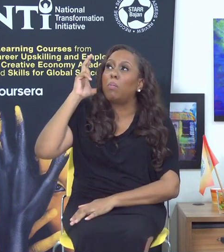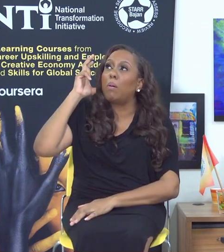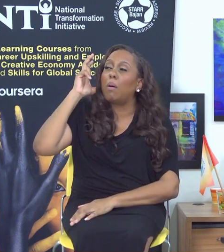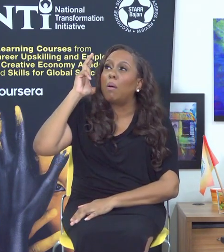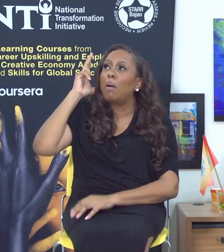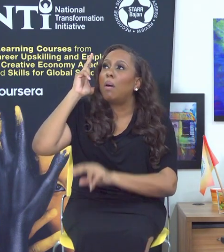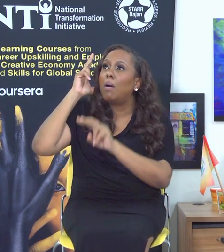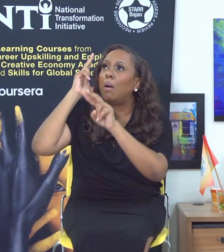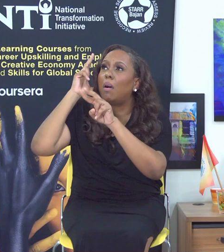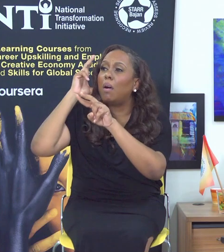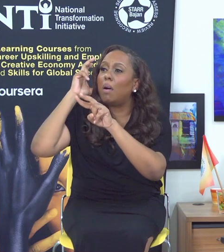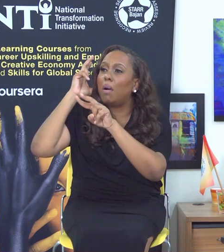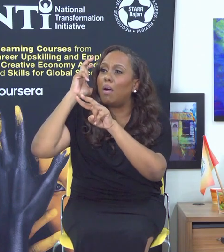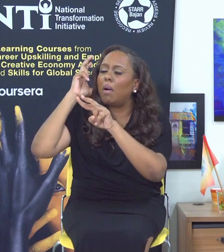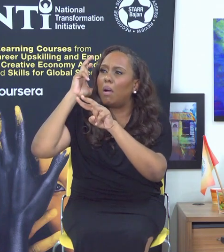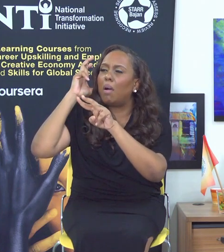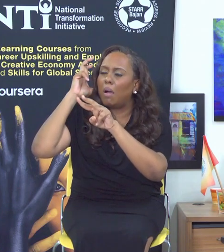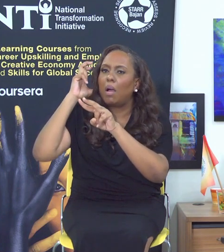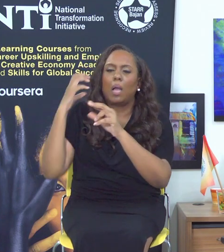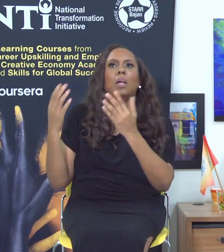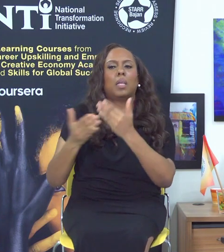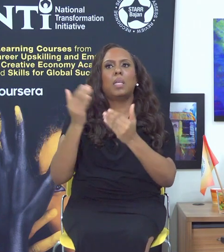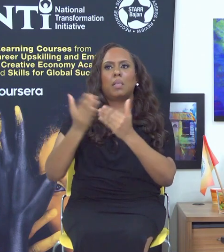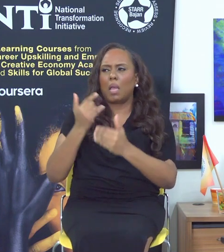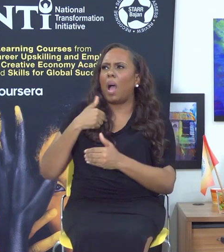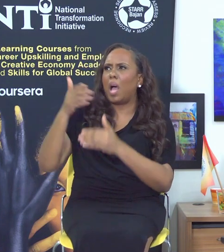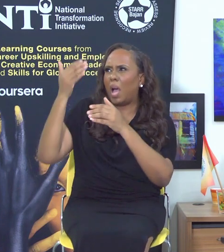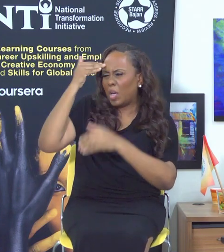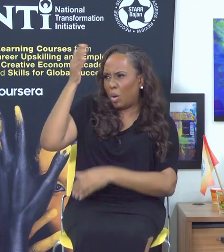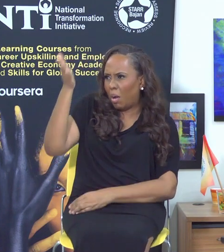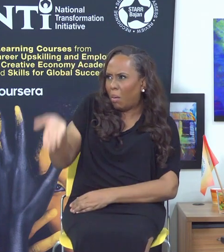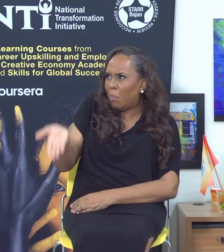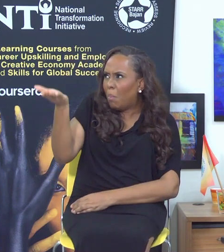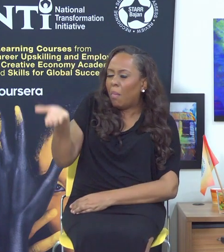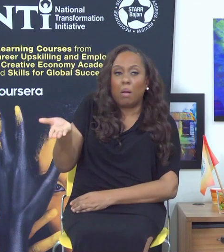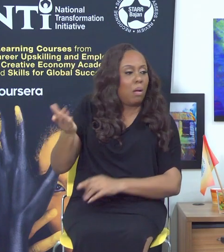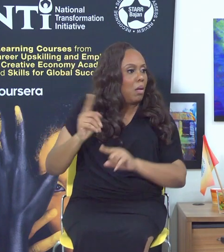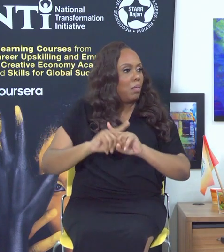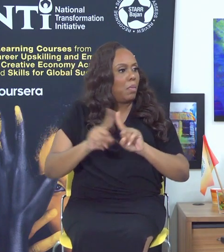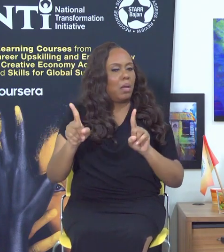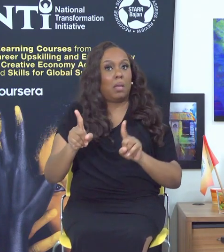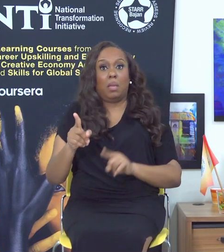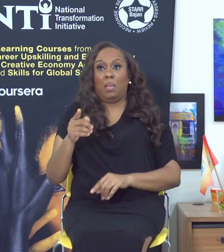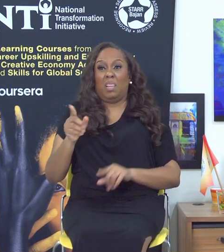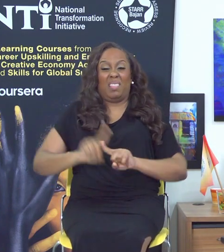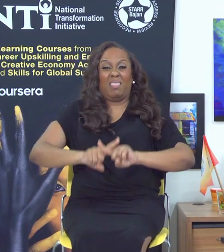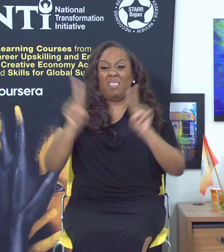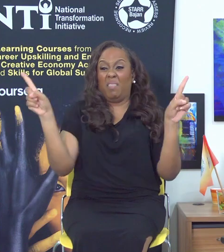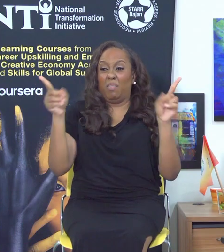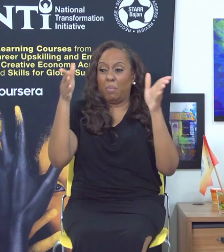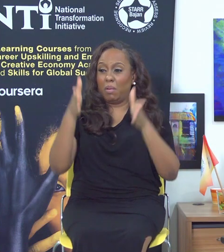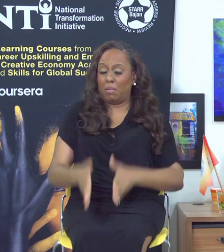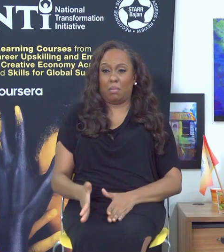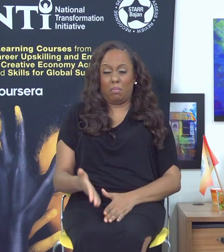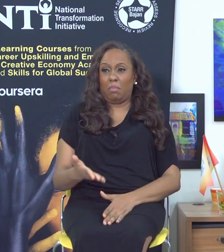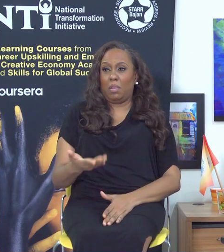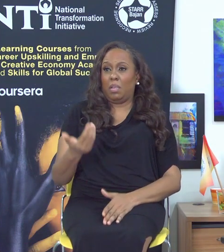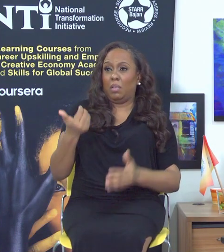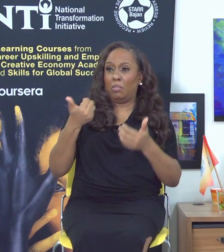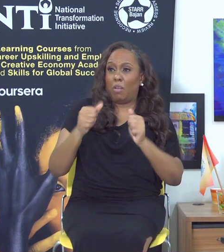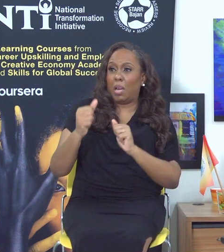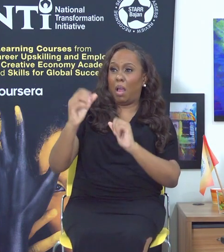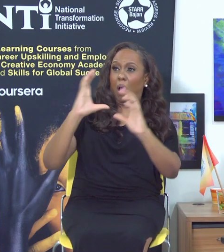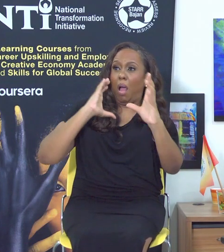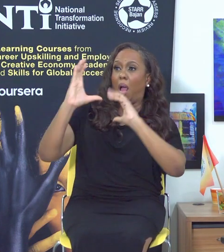the word, so it becomes easier for me. Yes. Whereas However, actually, for a